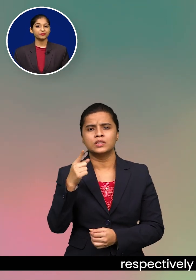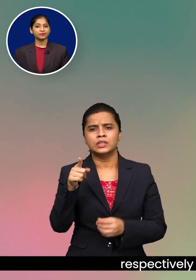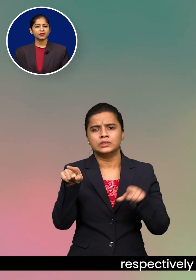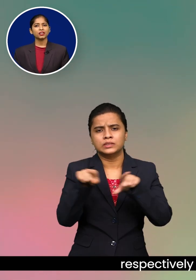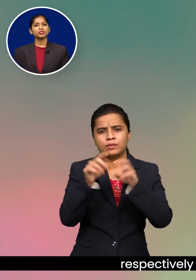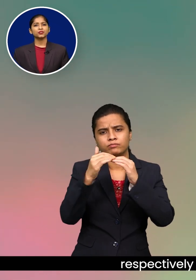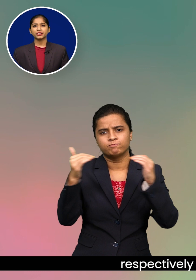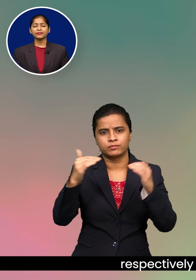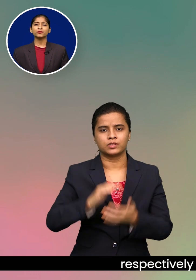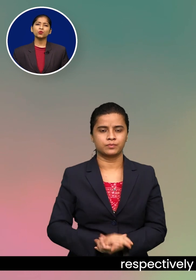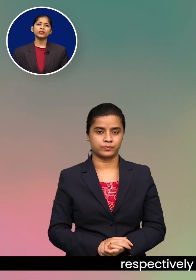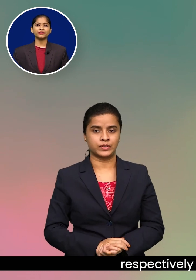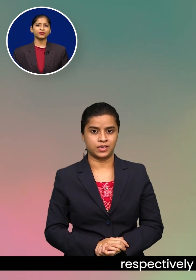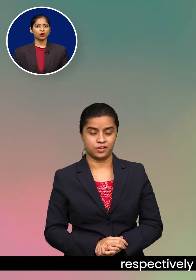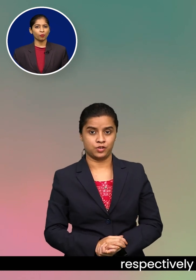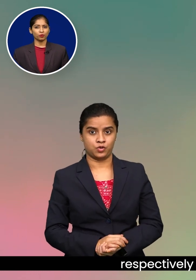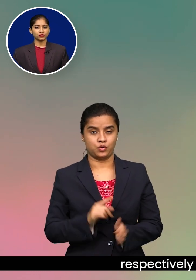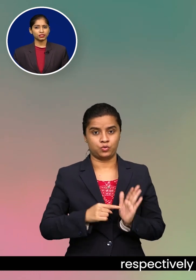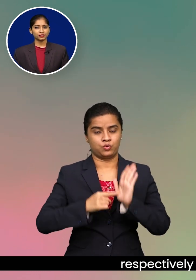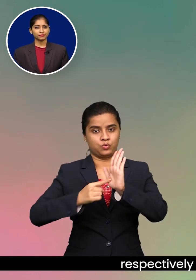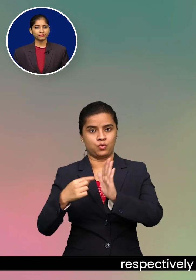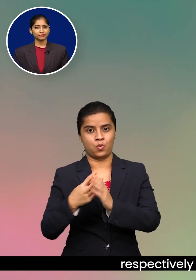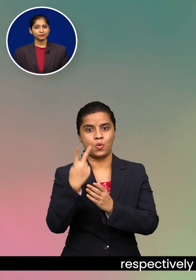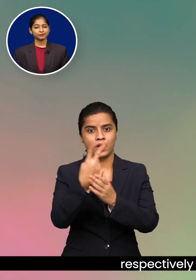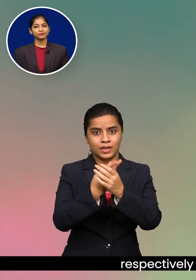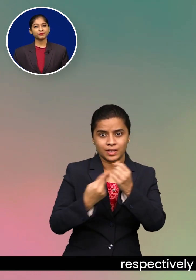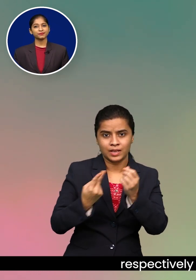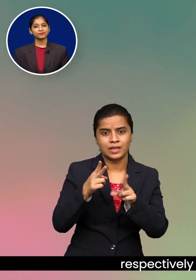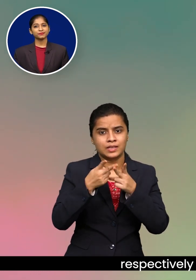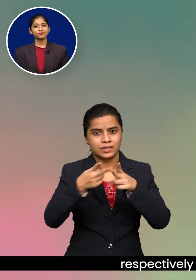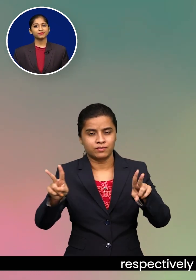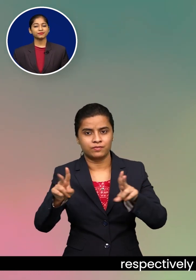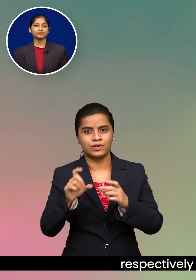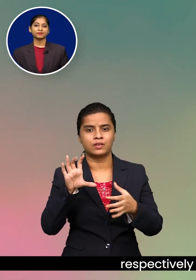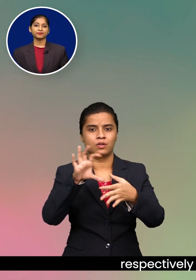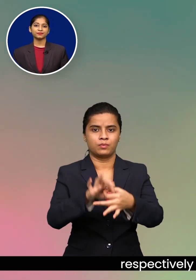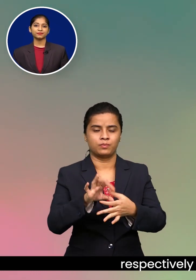respectively to give two different compounds.